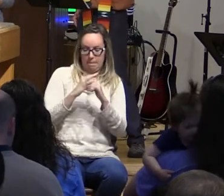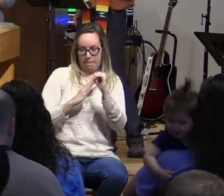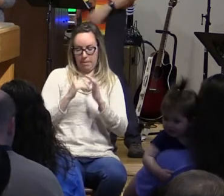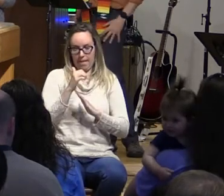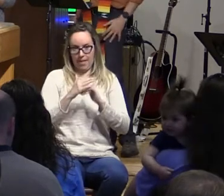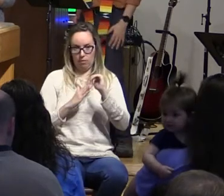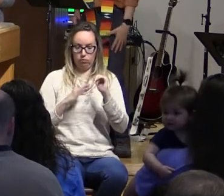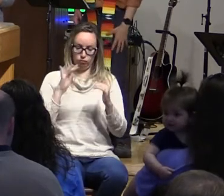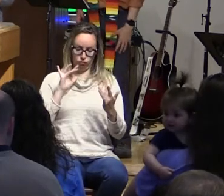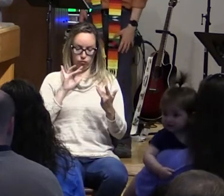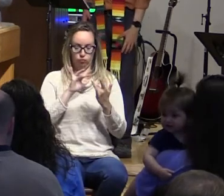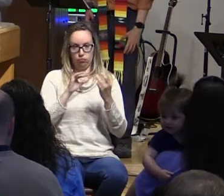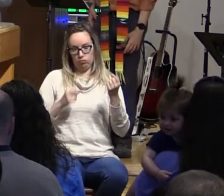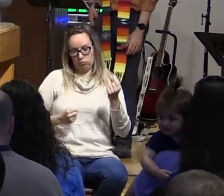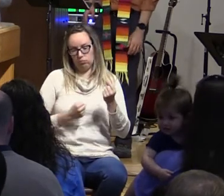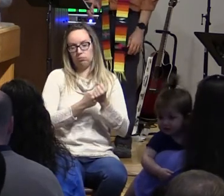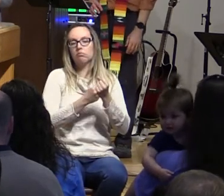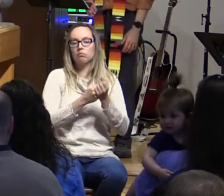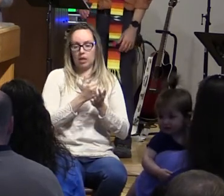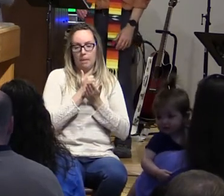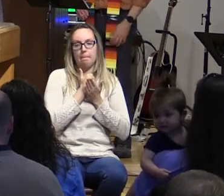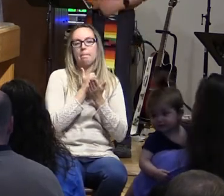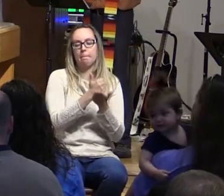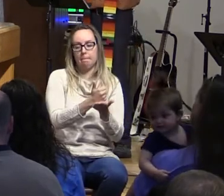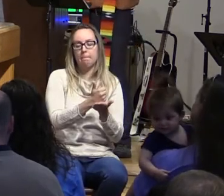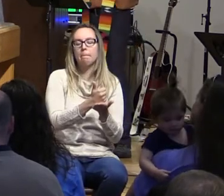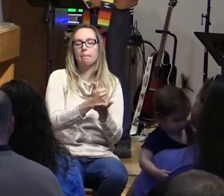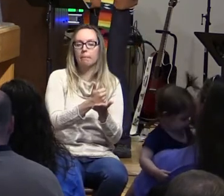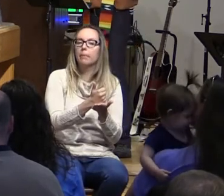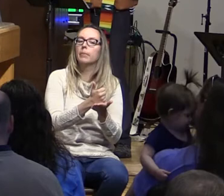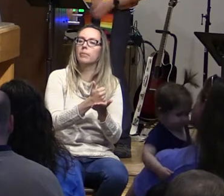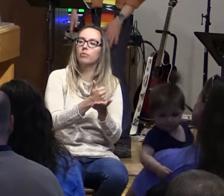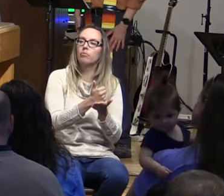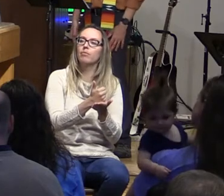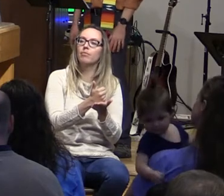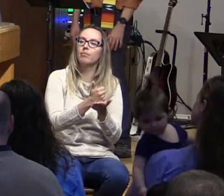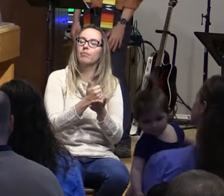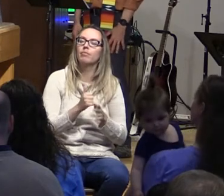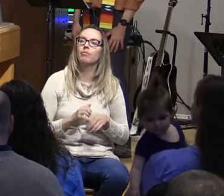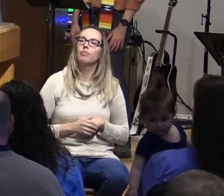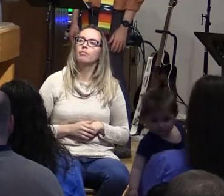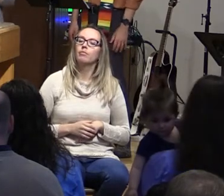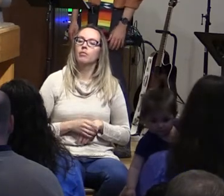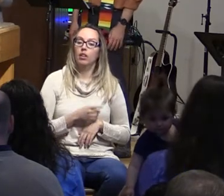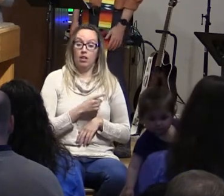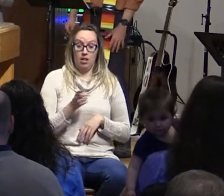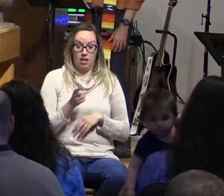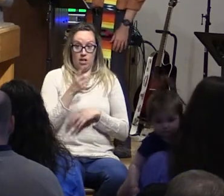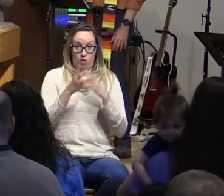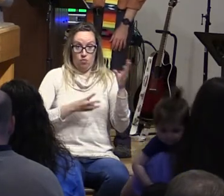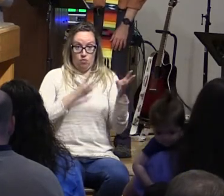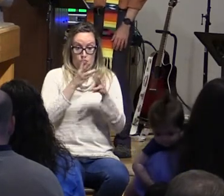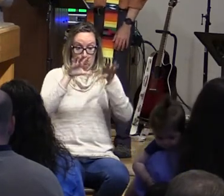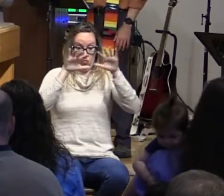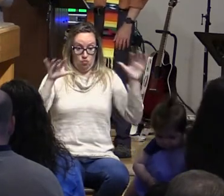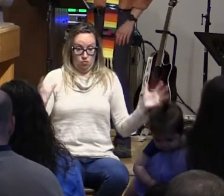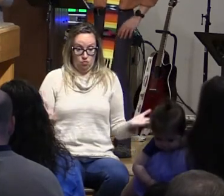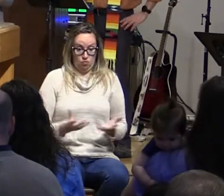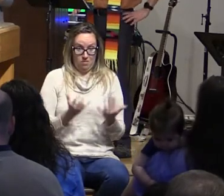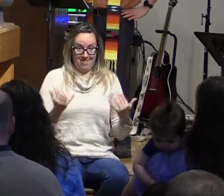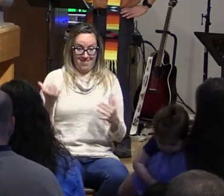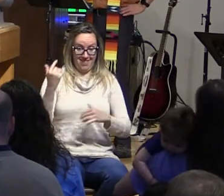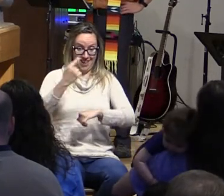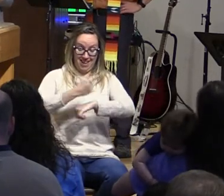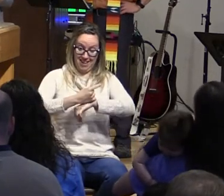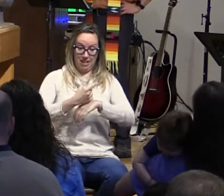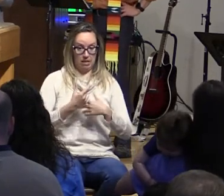out to them as an extension of your healing hands. We pray for this world. Our world that we